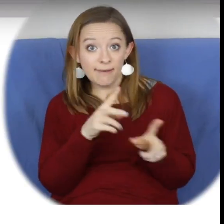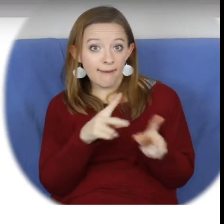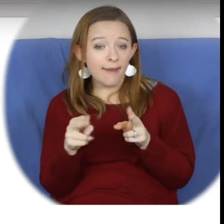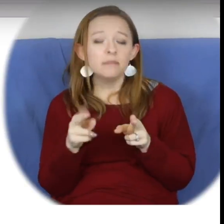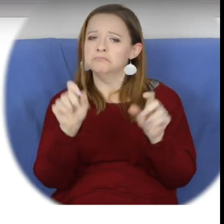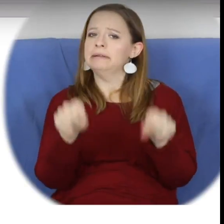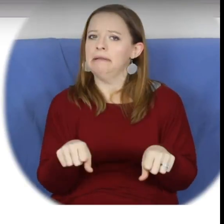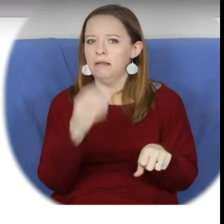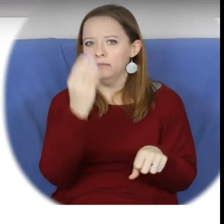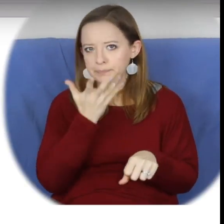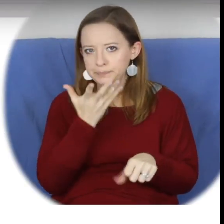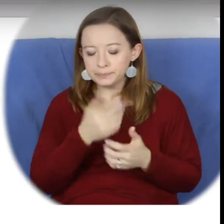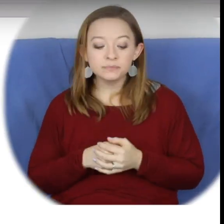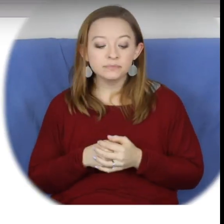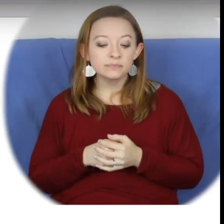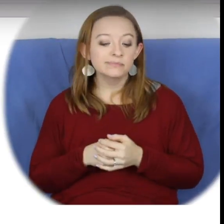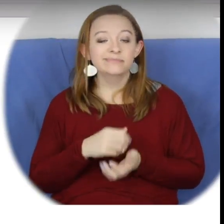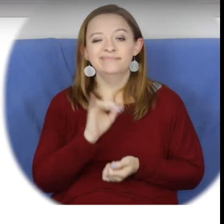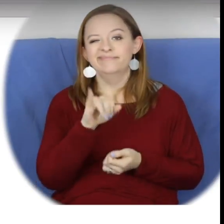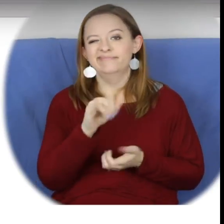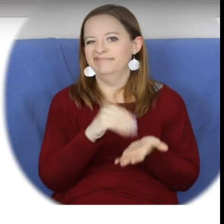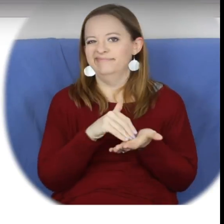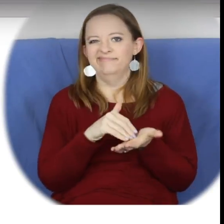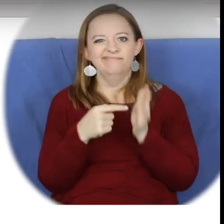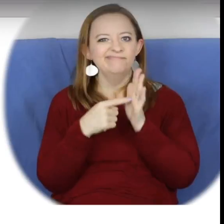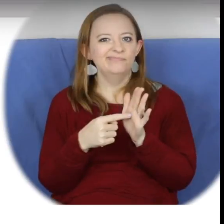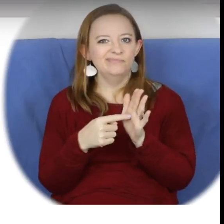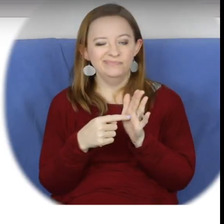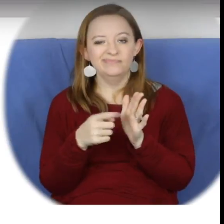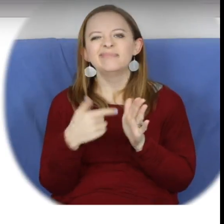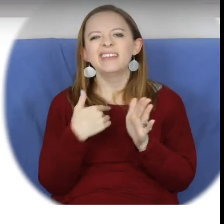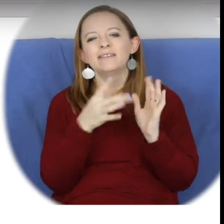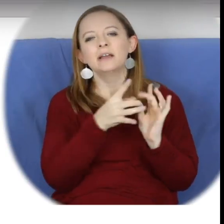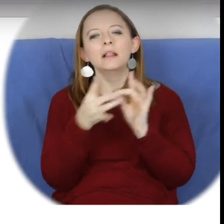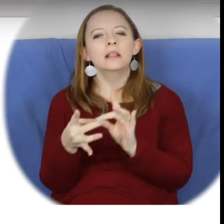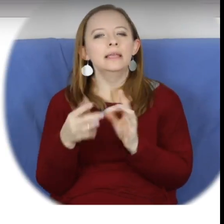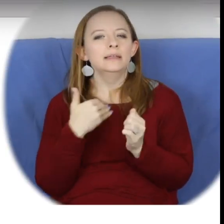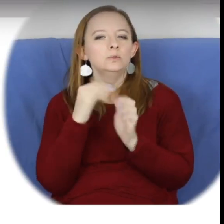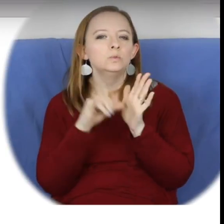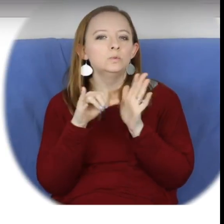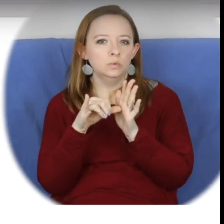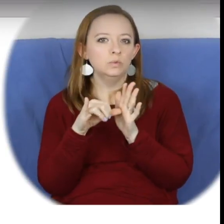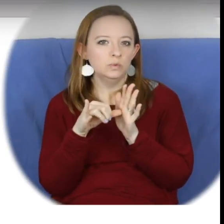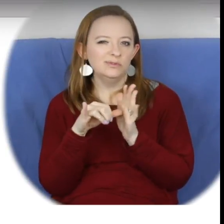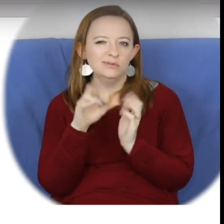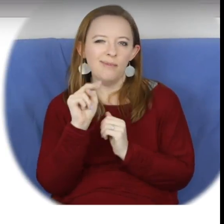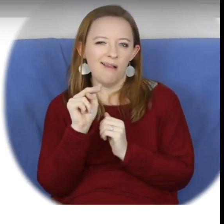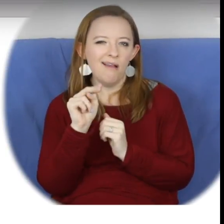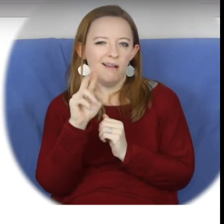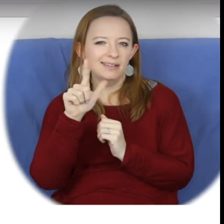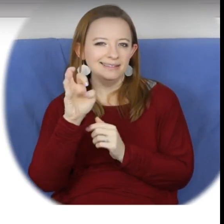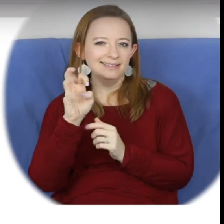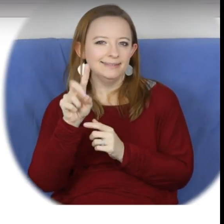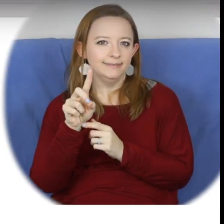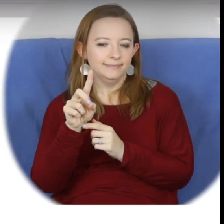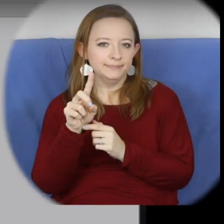how to edit and things like that. That's again just for showing the connection, my